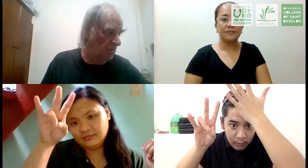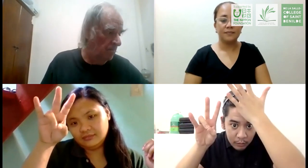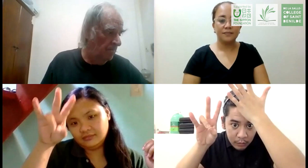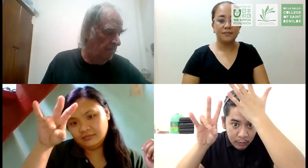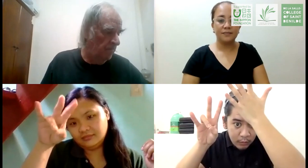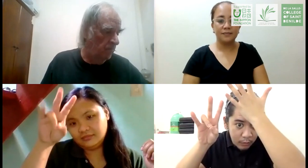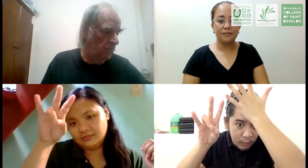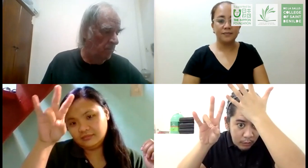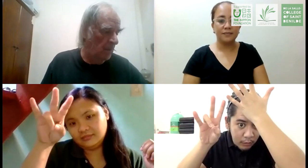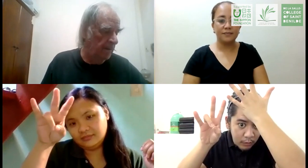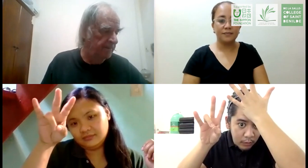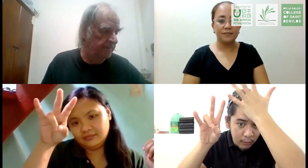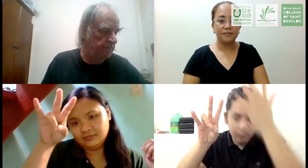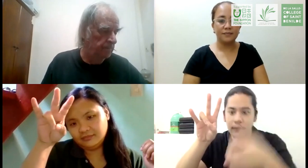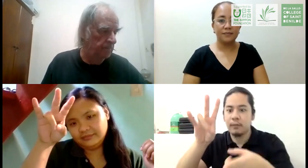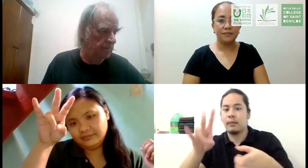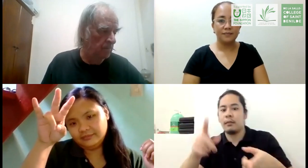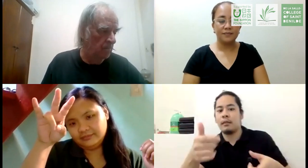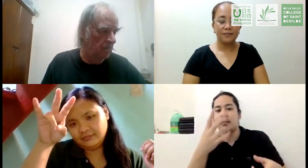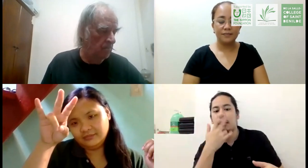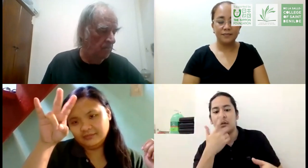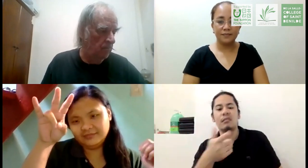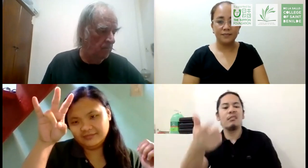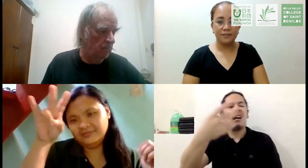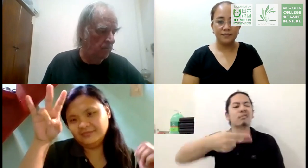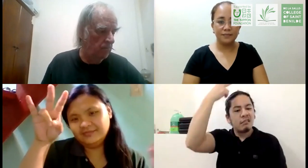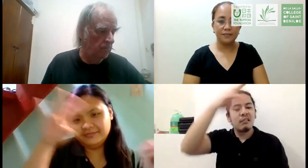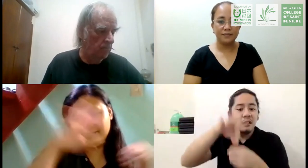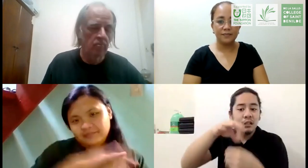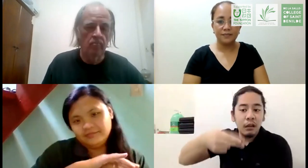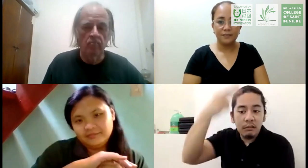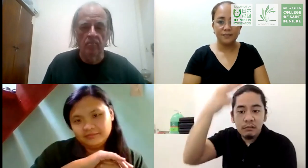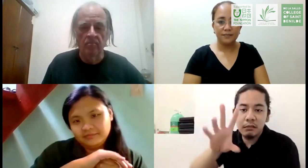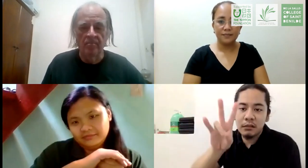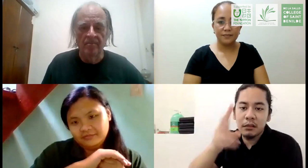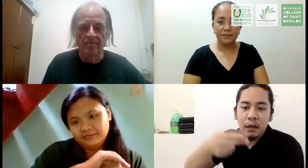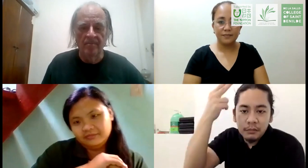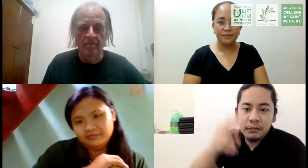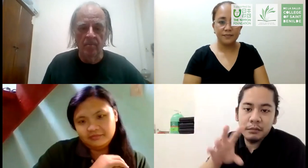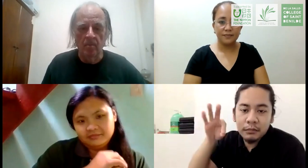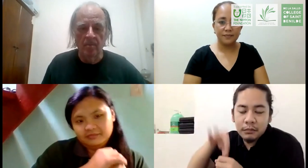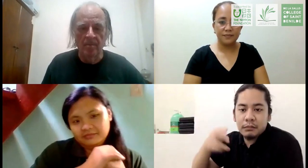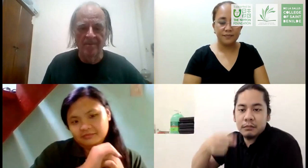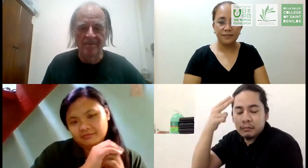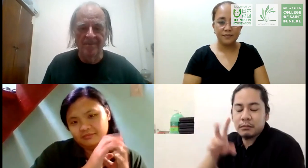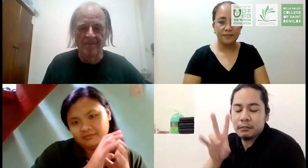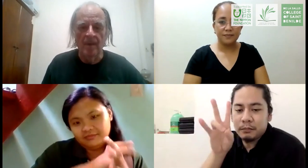7? Thebes? 7. Okay. All right. It looks like 7